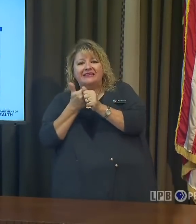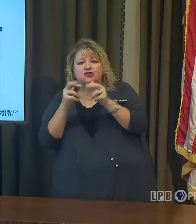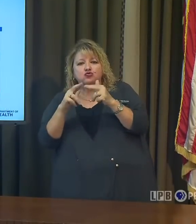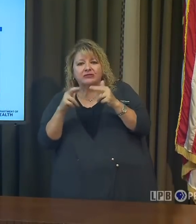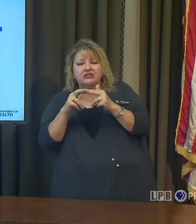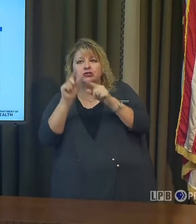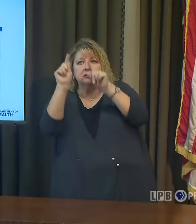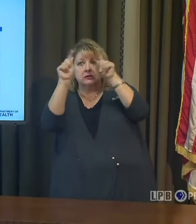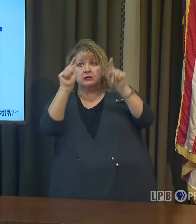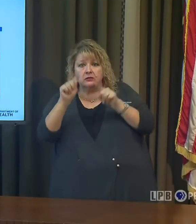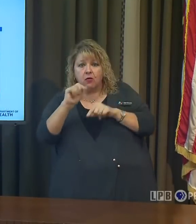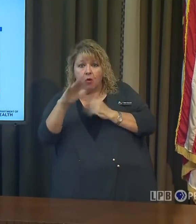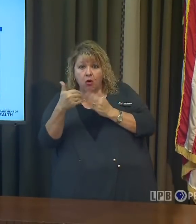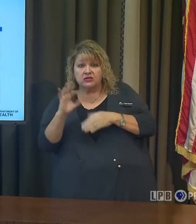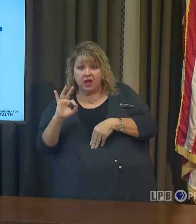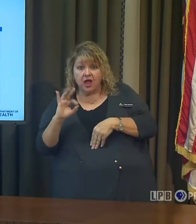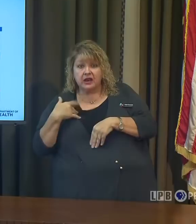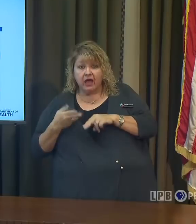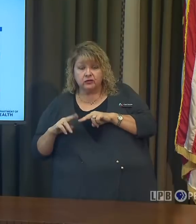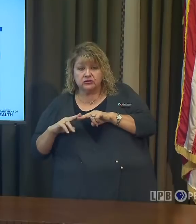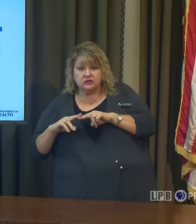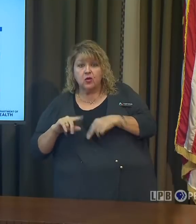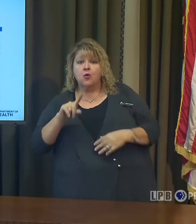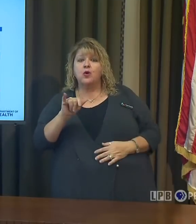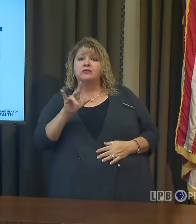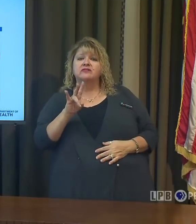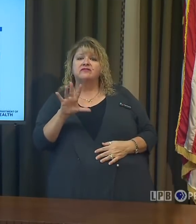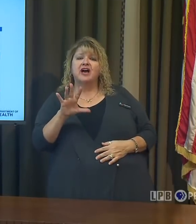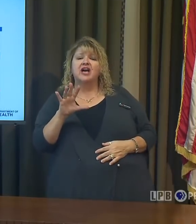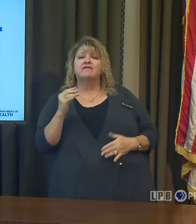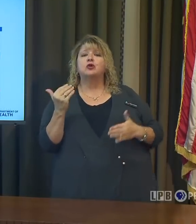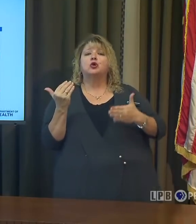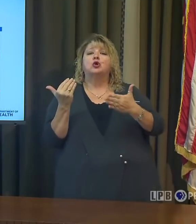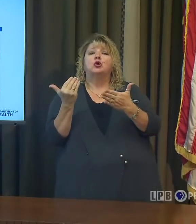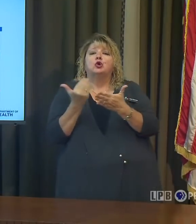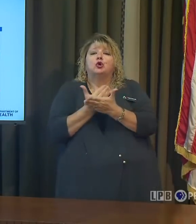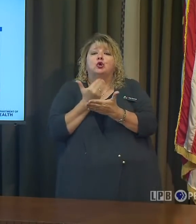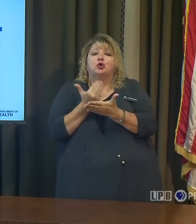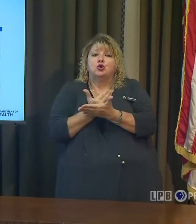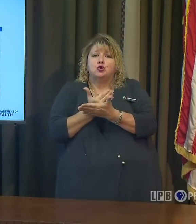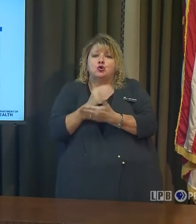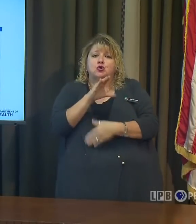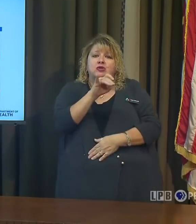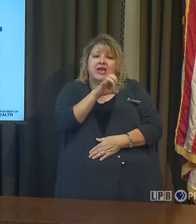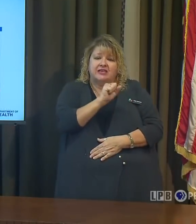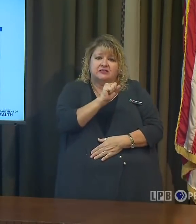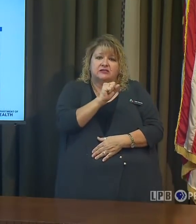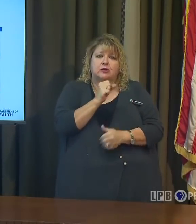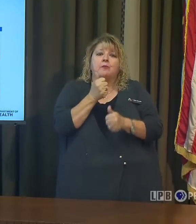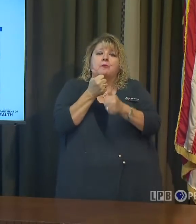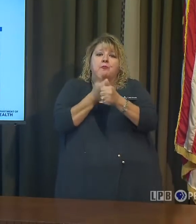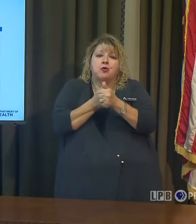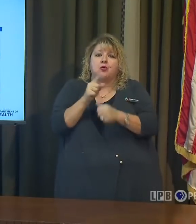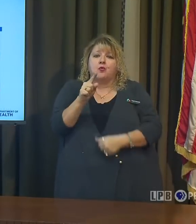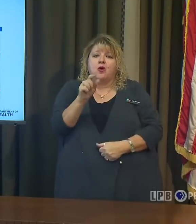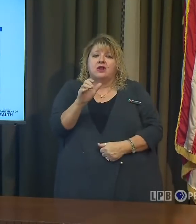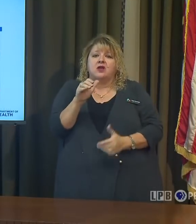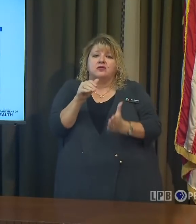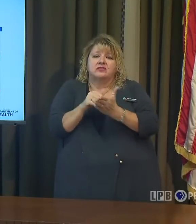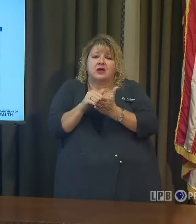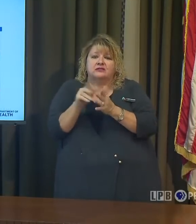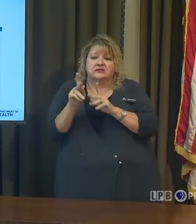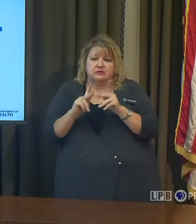have 175 new cases of COVID per 100,000 residents per 7 days. That's a standard measure